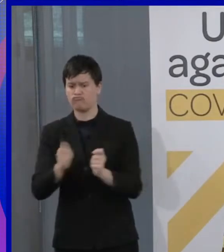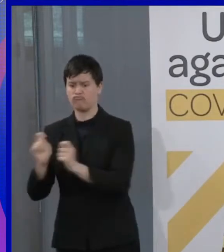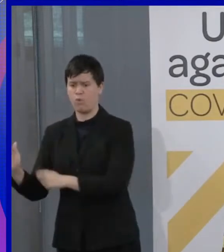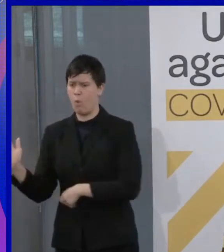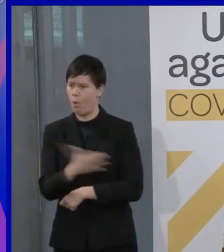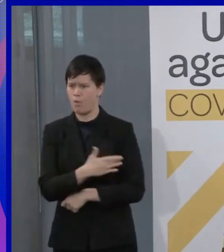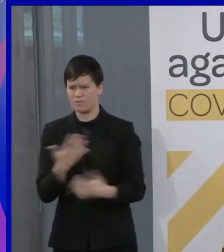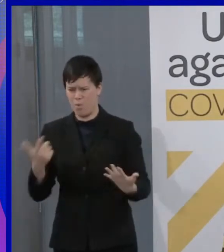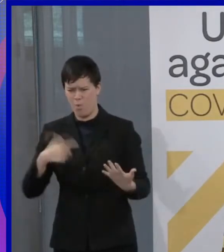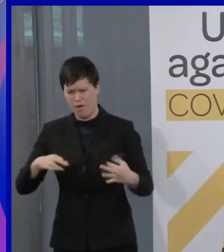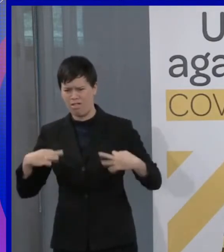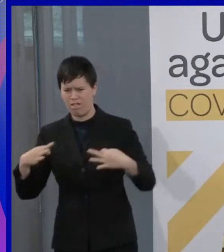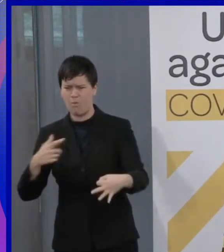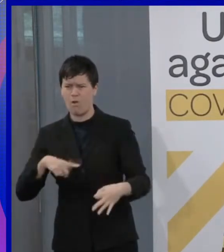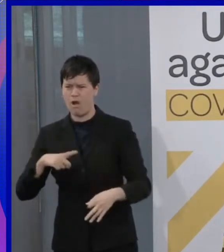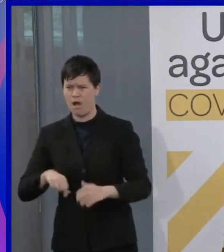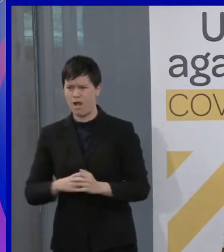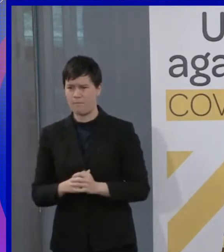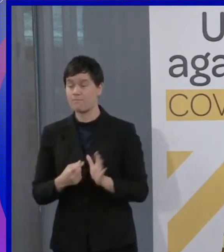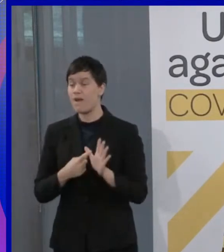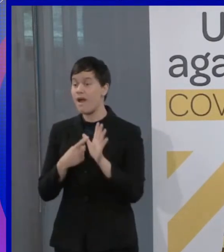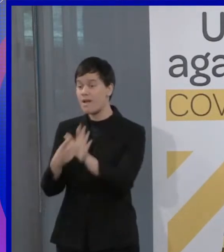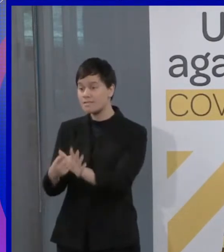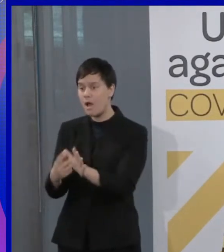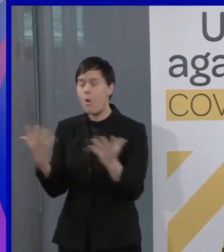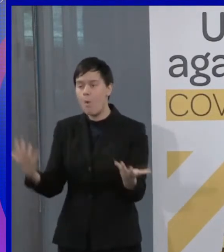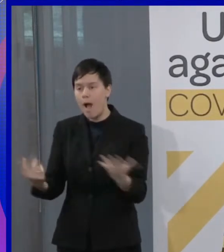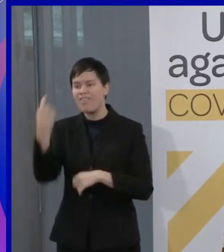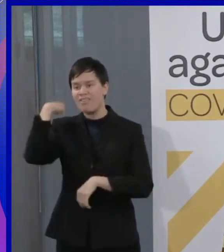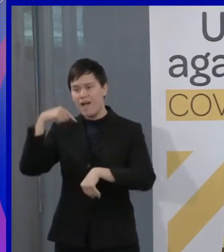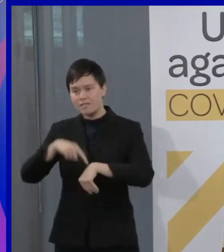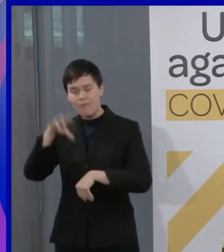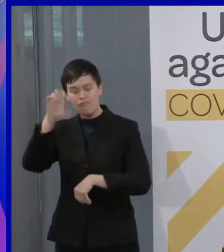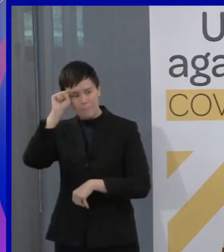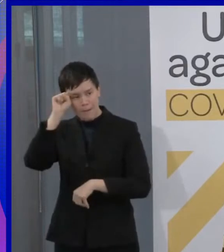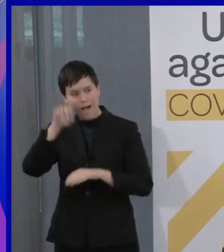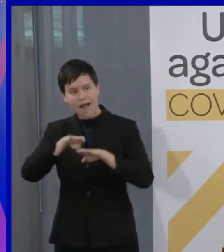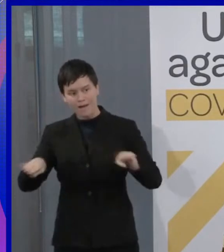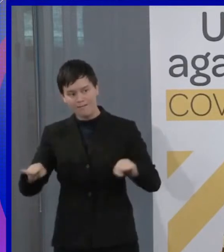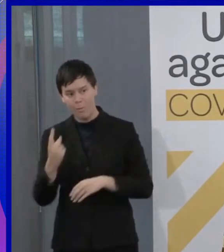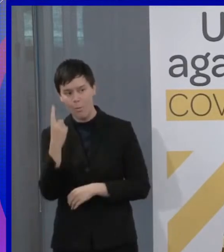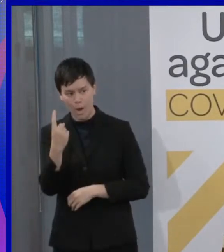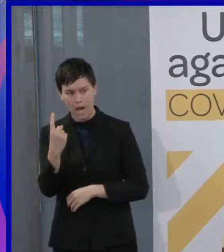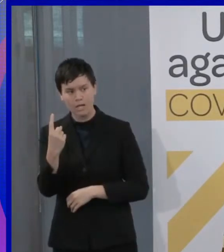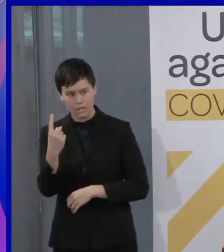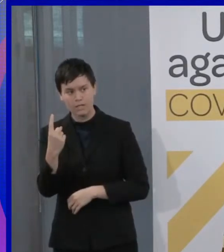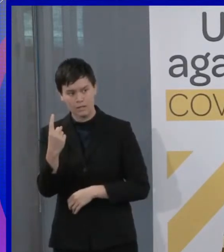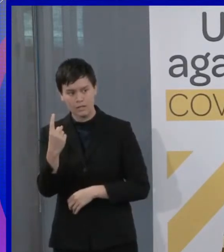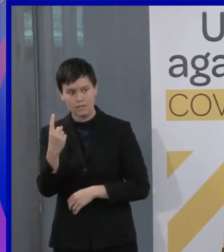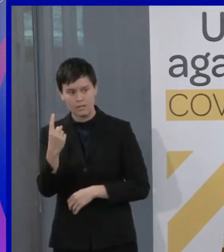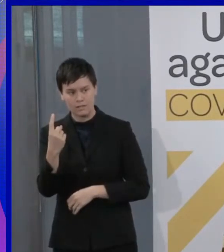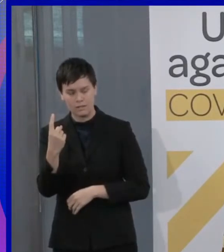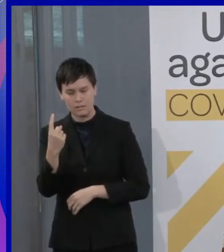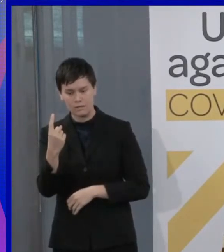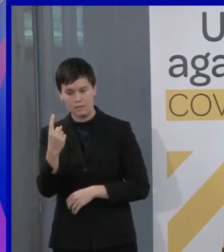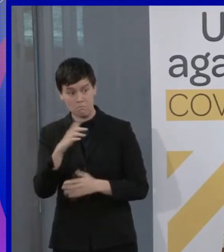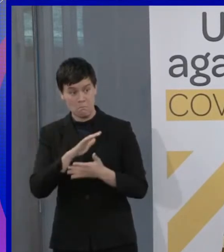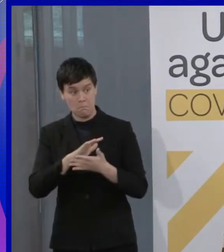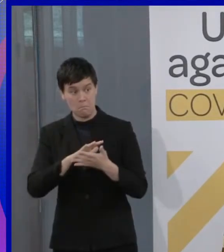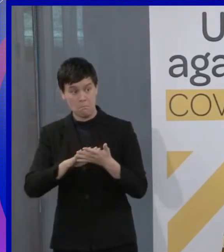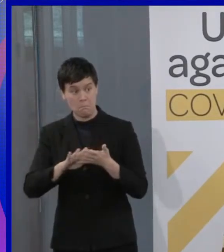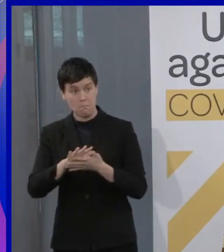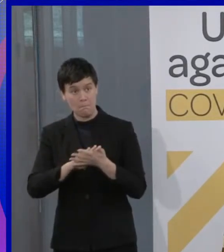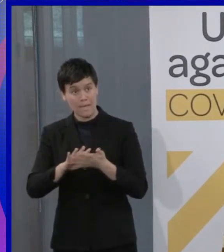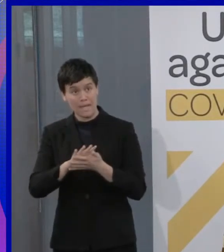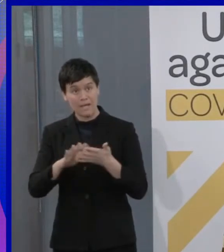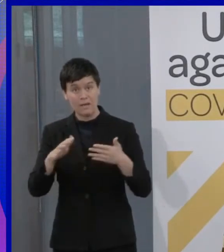whole country, and we know, was operating in an alert level 1 setting. That didn't mean that our border facilities have been at alert